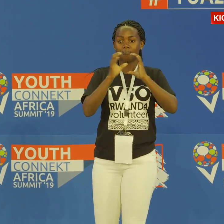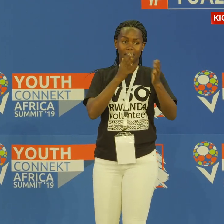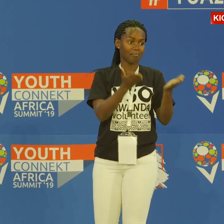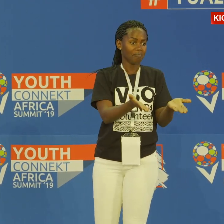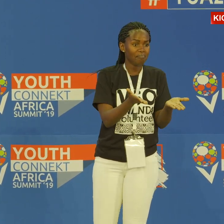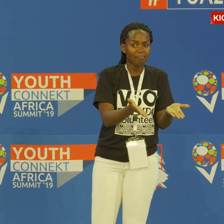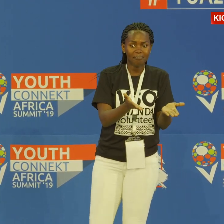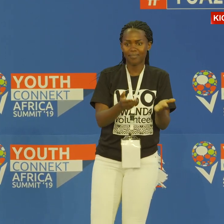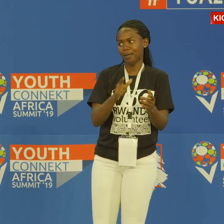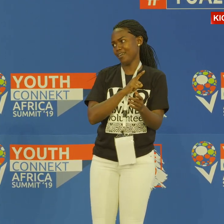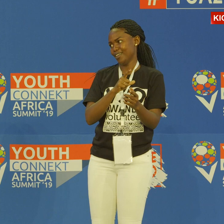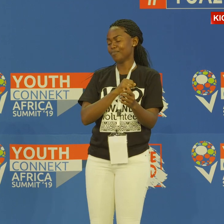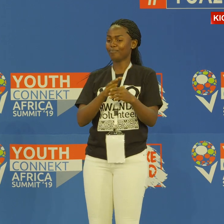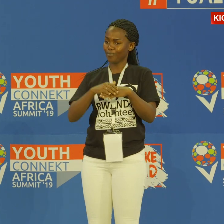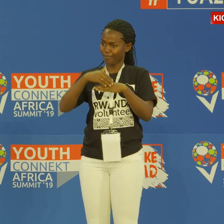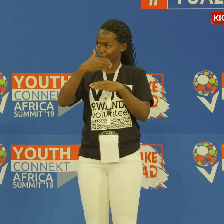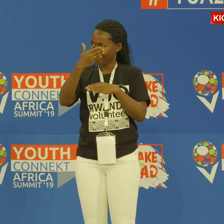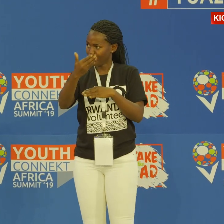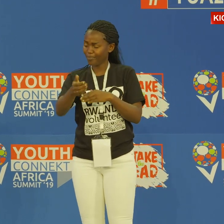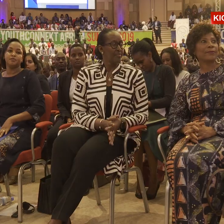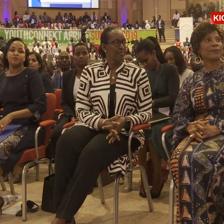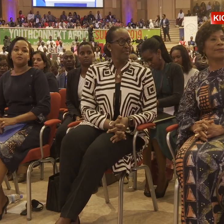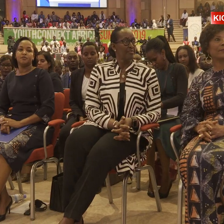It was good enough because we had sign language there.